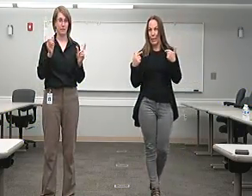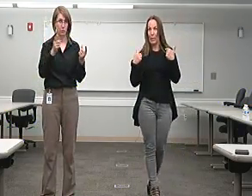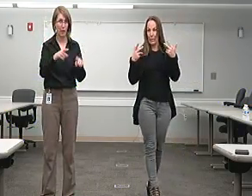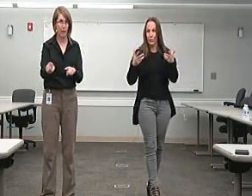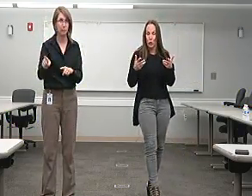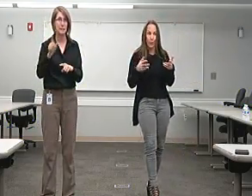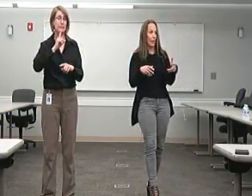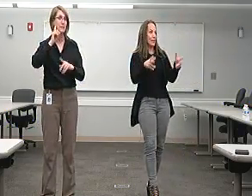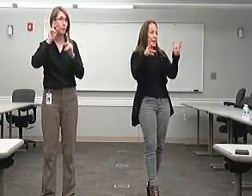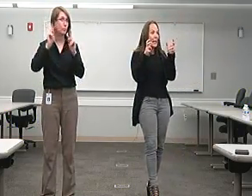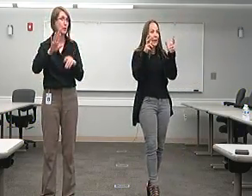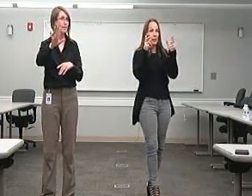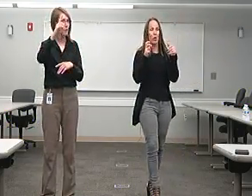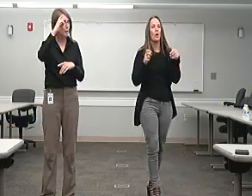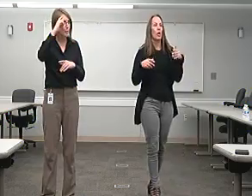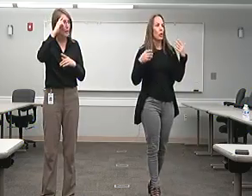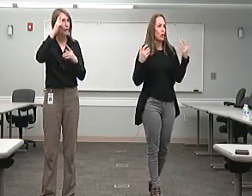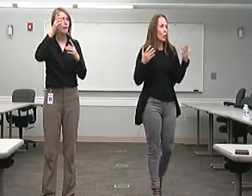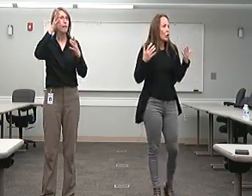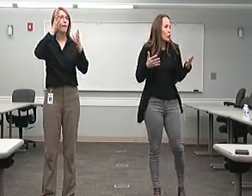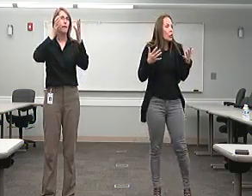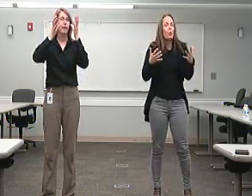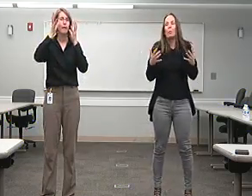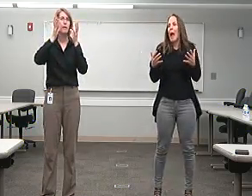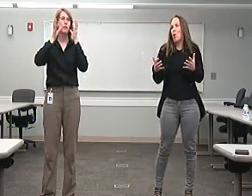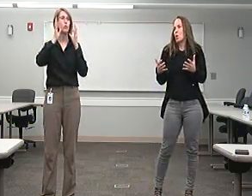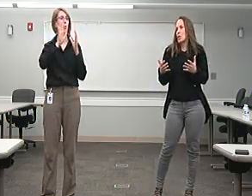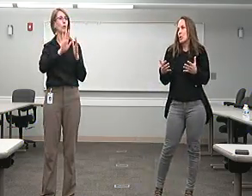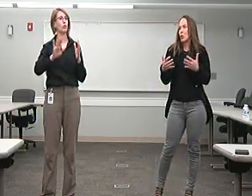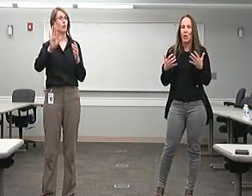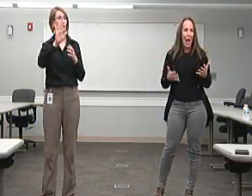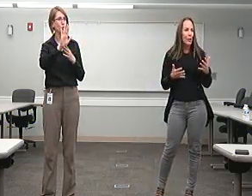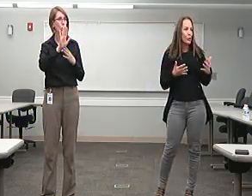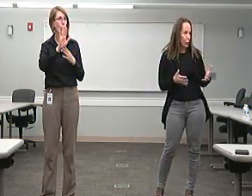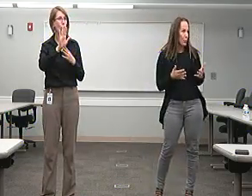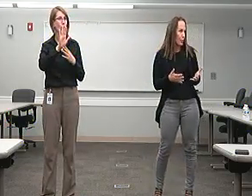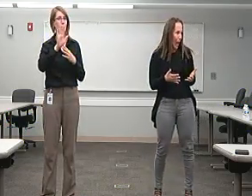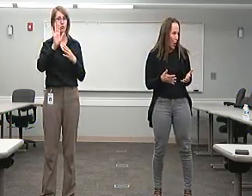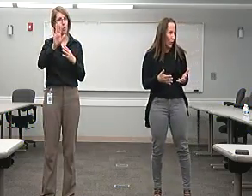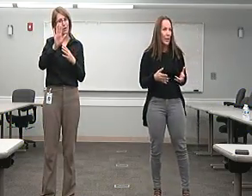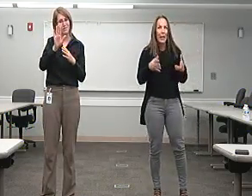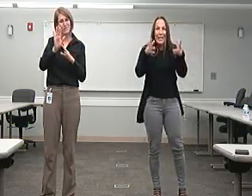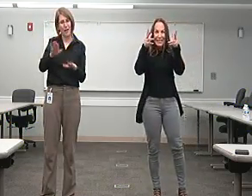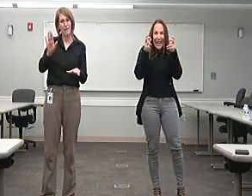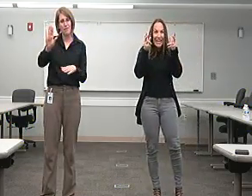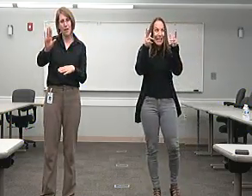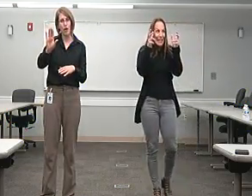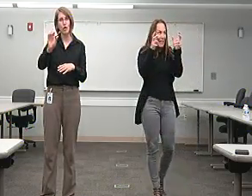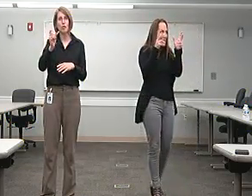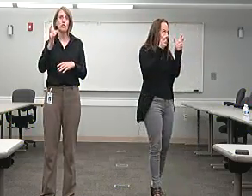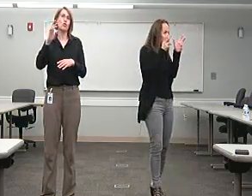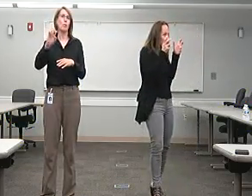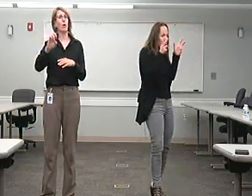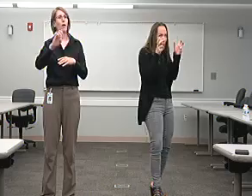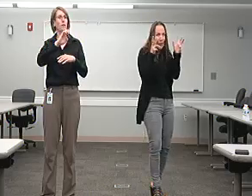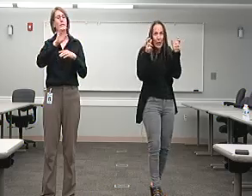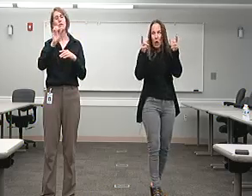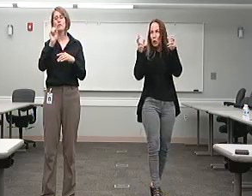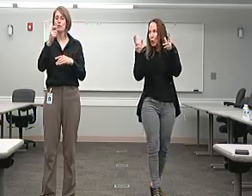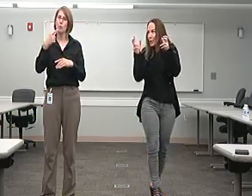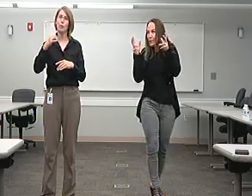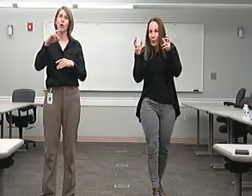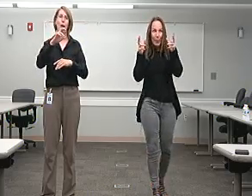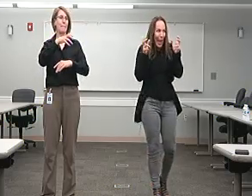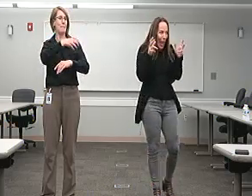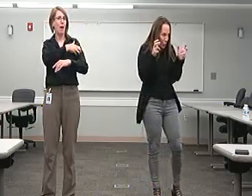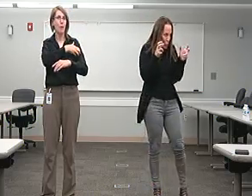It's taking, so your superpower, your child's superpower, is taking things in visually, looking for